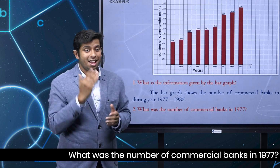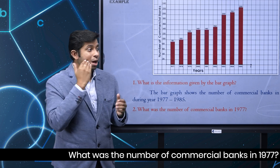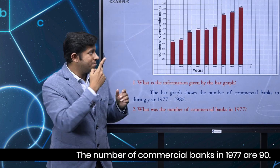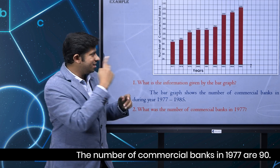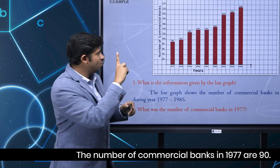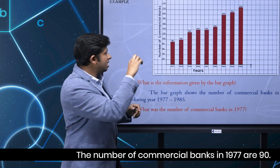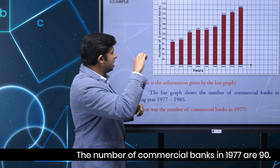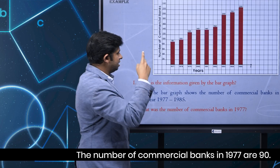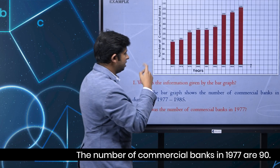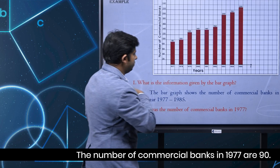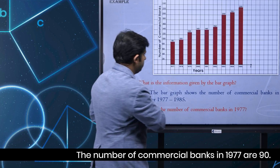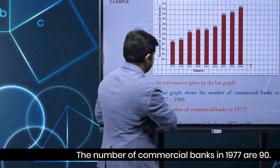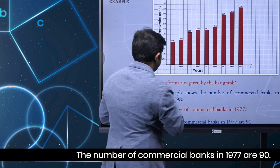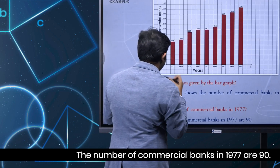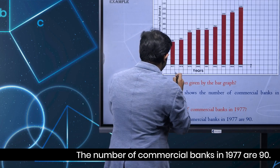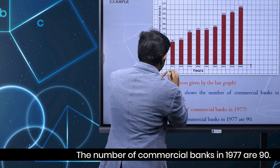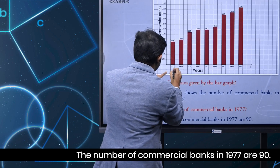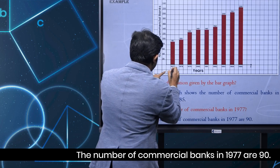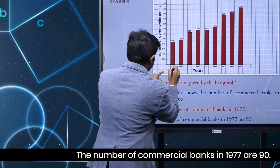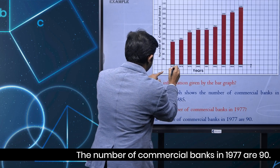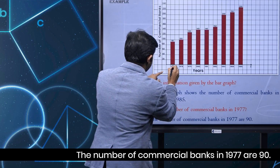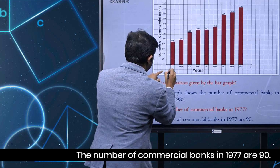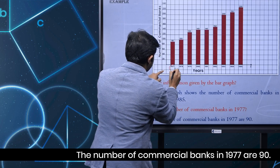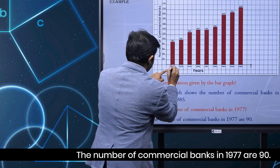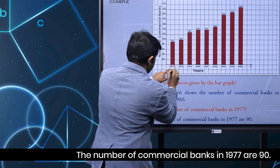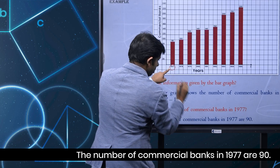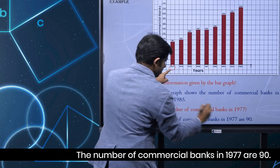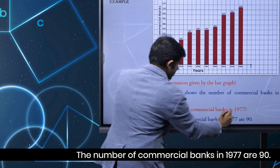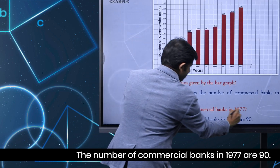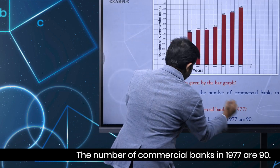The number of commercial banks in 1977 are 90.